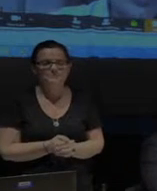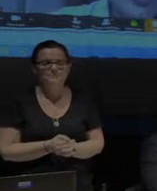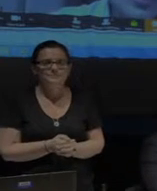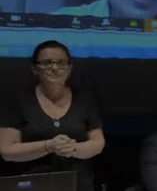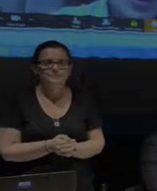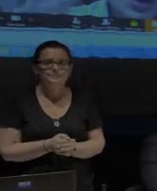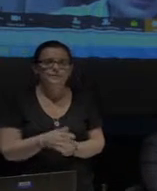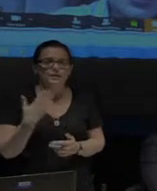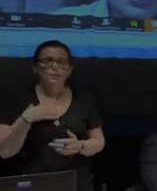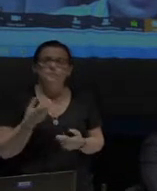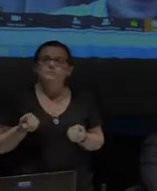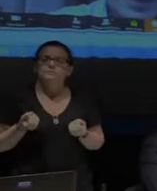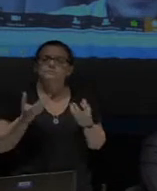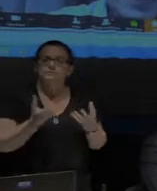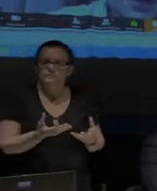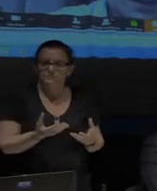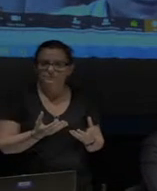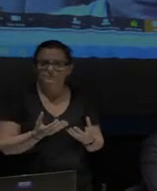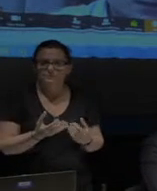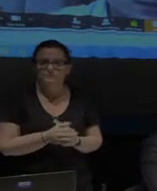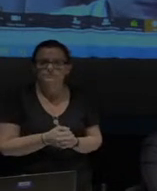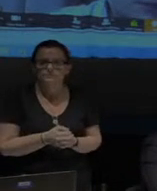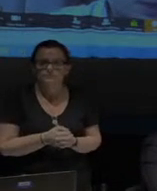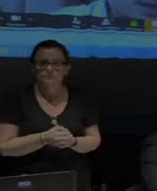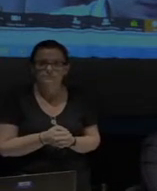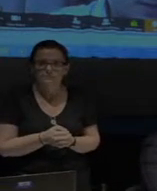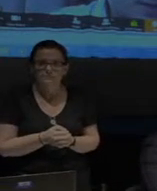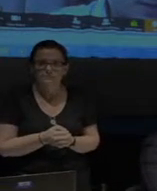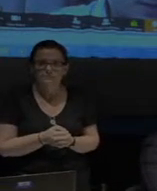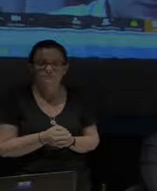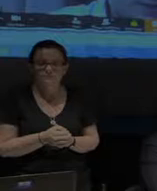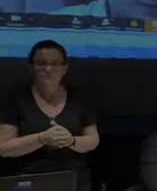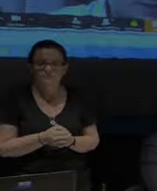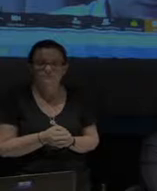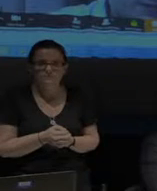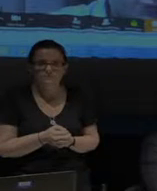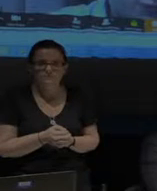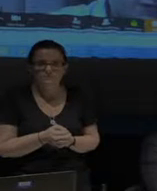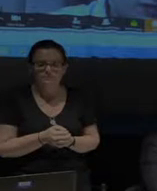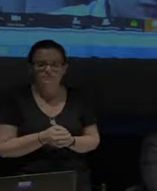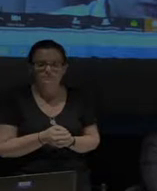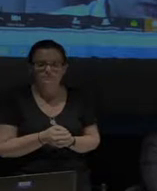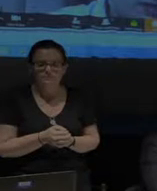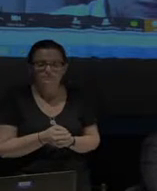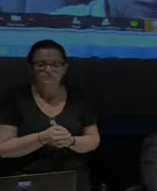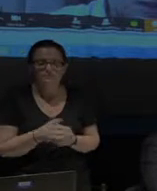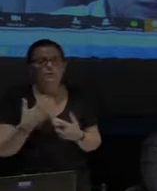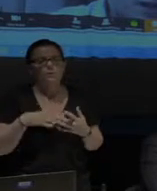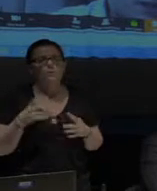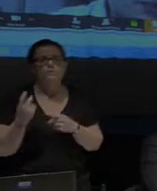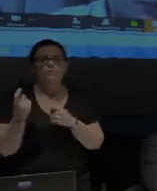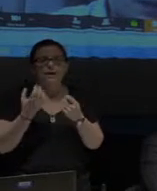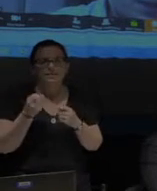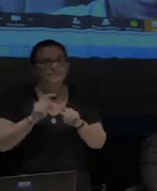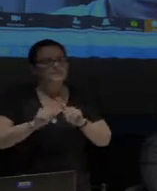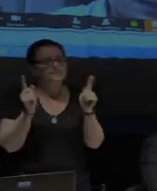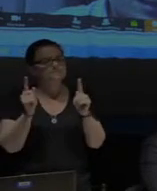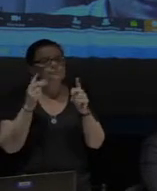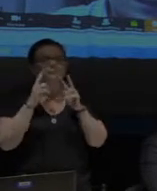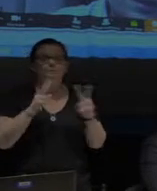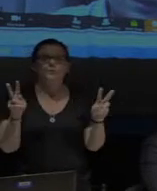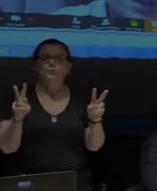I want to suggest that perhaps bringing a completely different view to the conversation. My